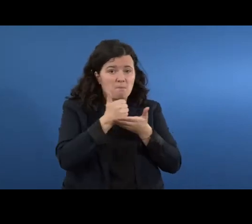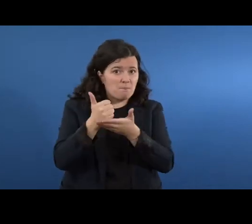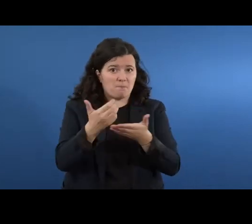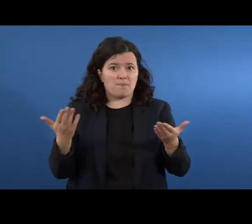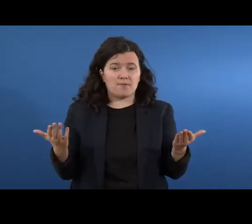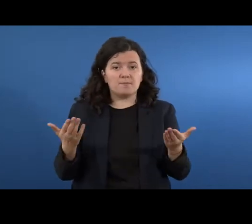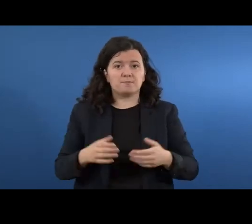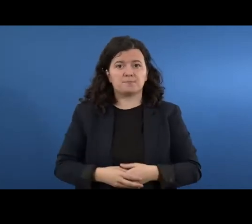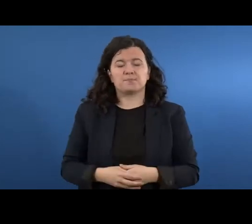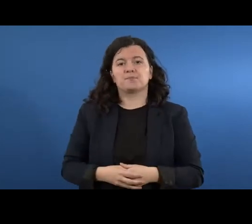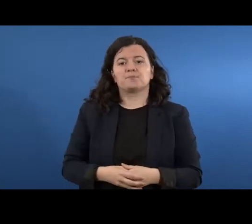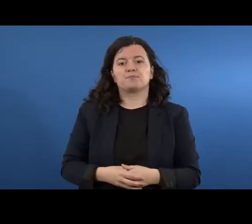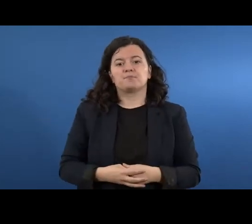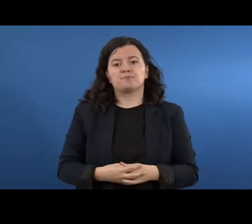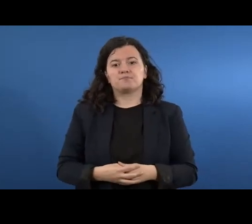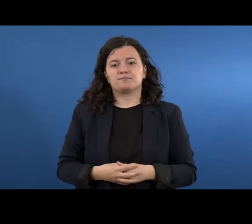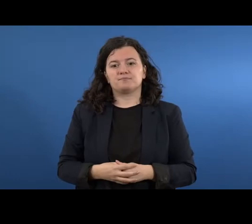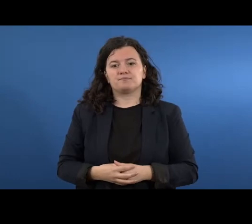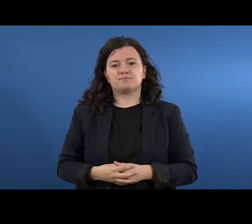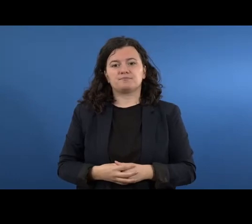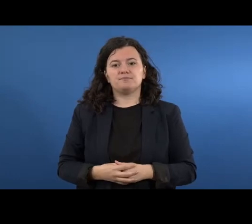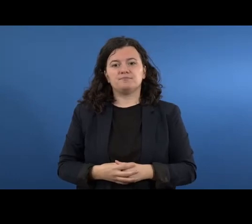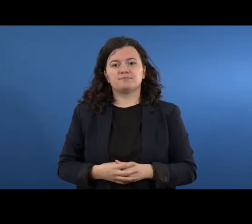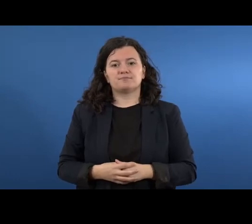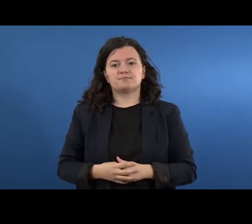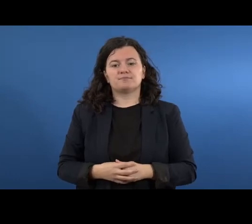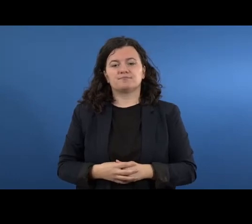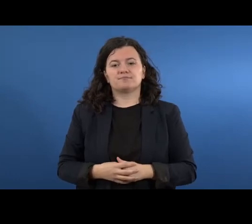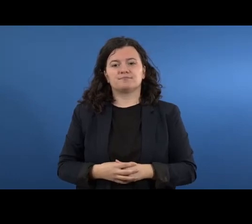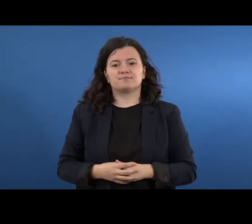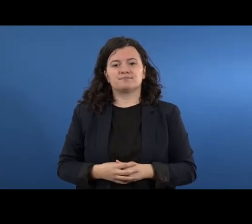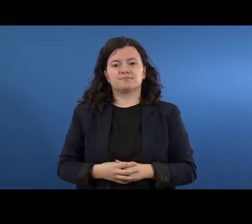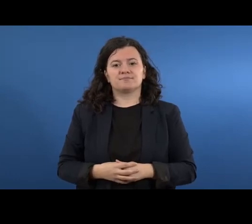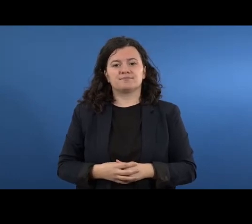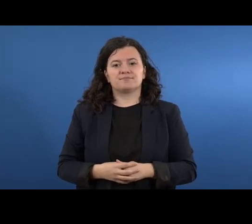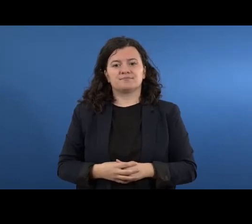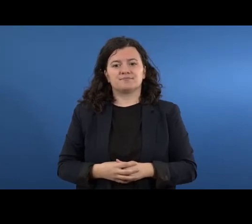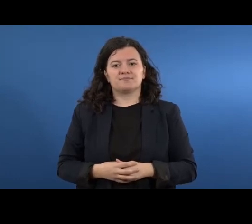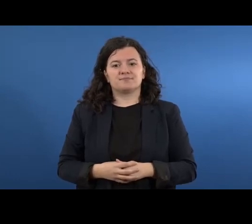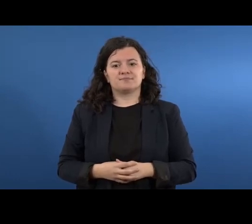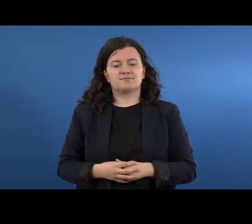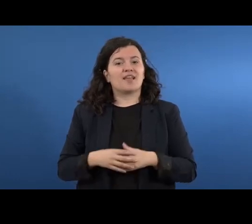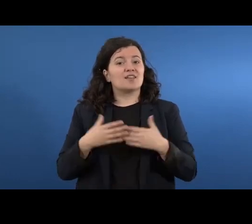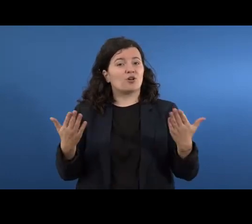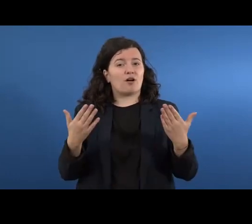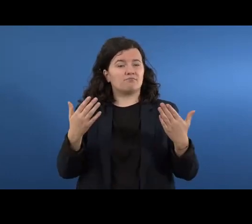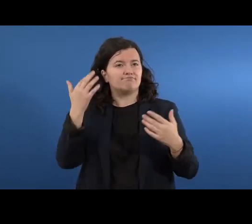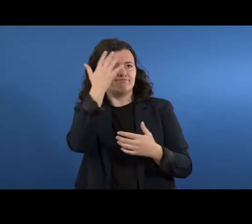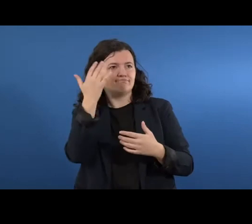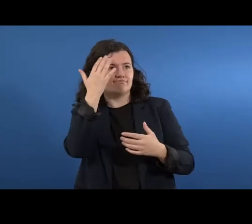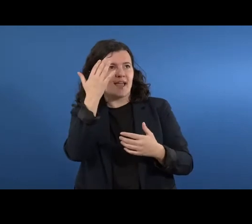would maybe go through some of the key ingredients, if I can put it like that, of having a more